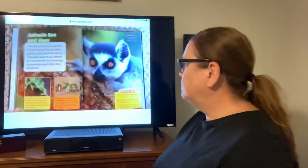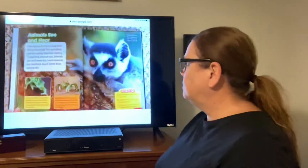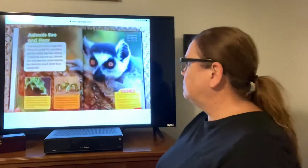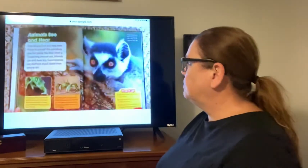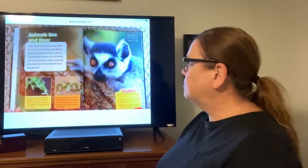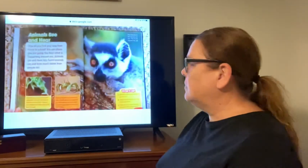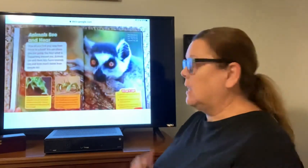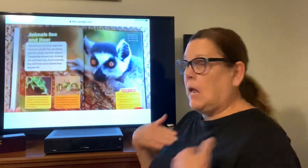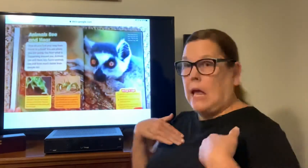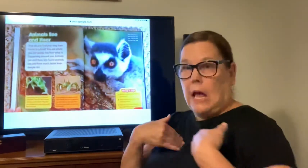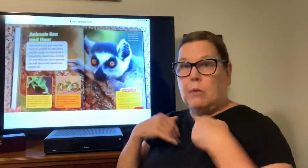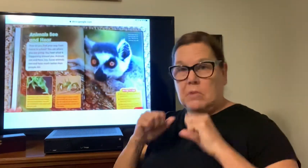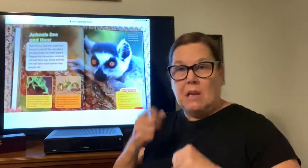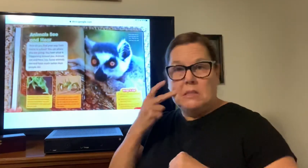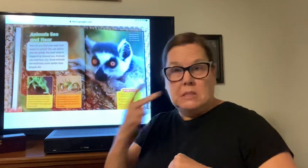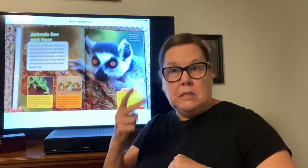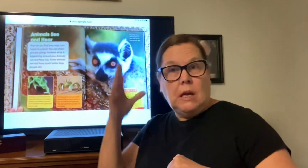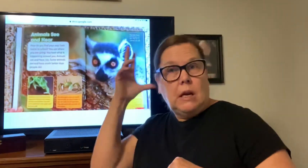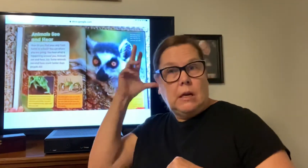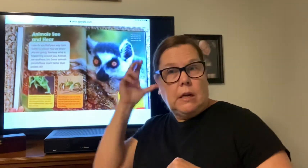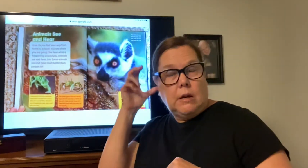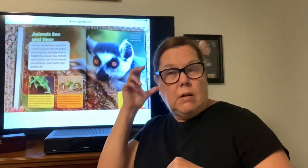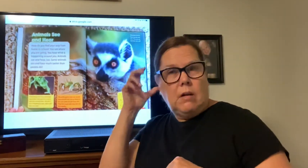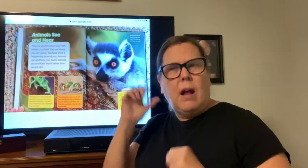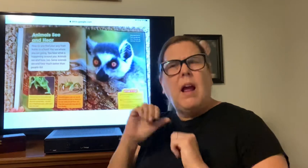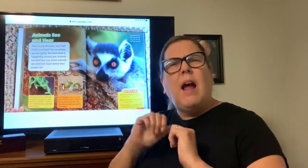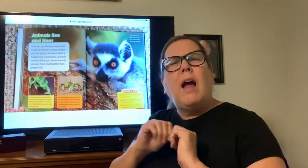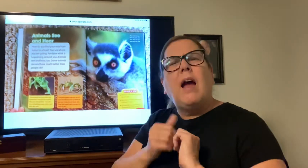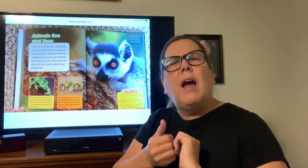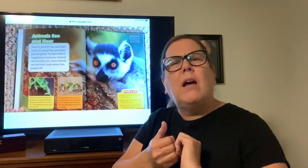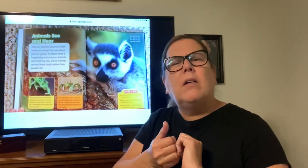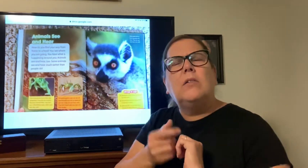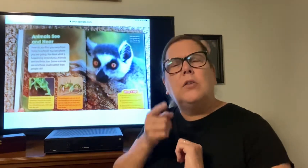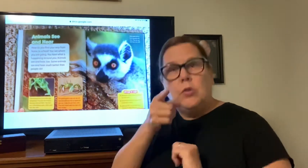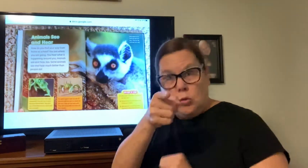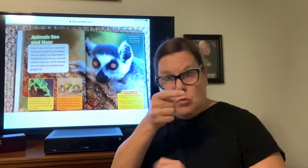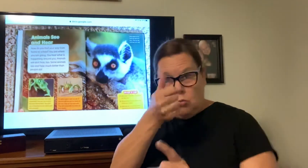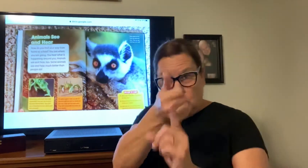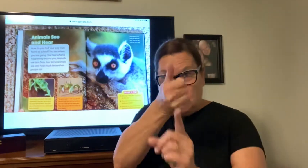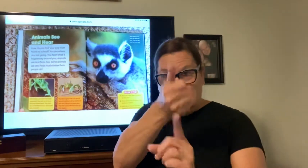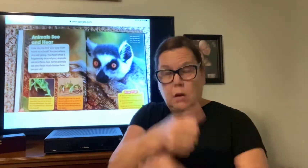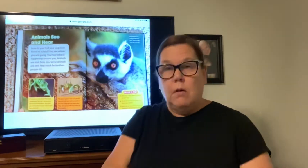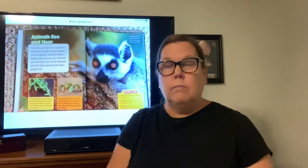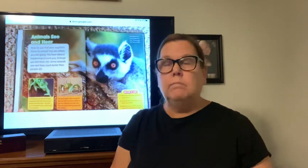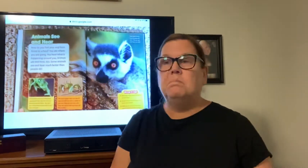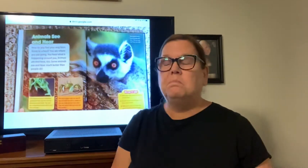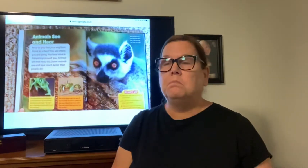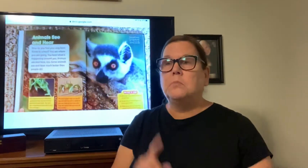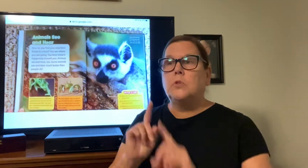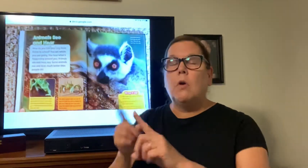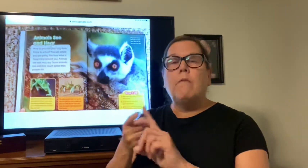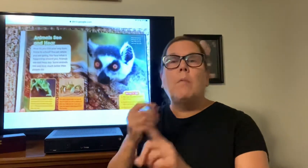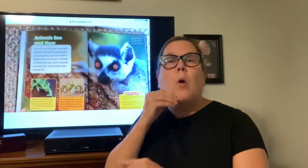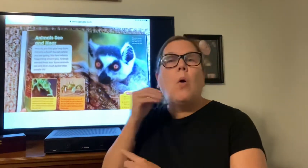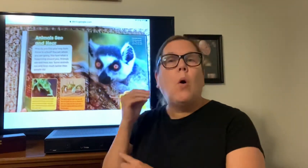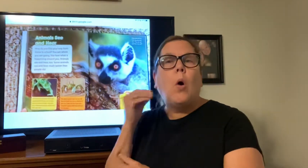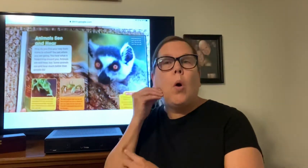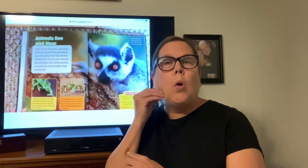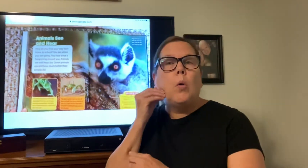Animals see and hear. How do you find your way from home to school? You see